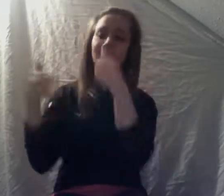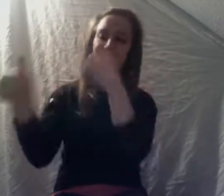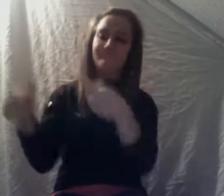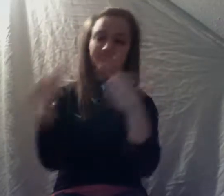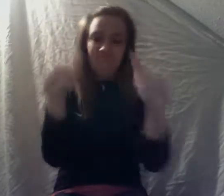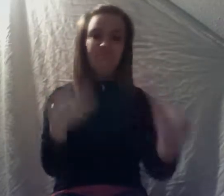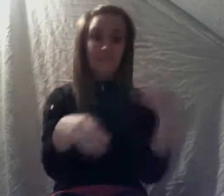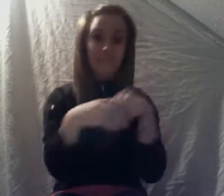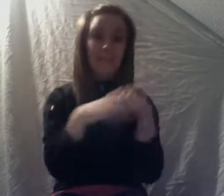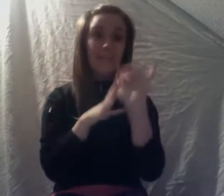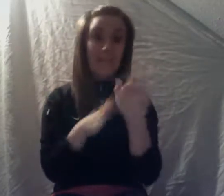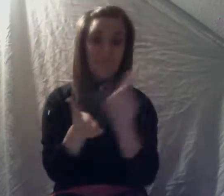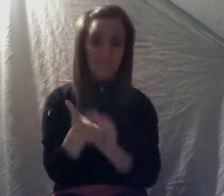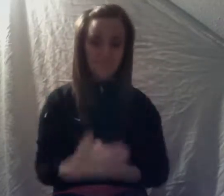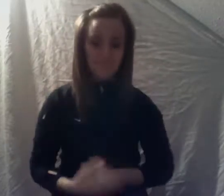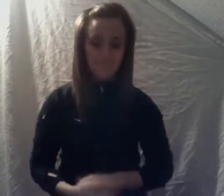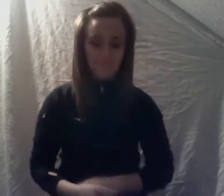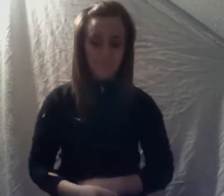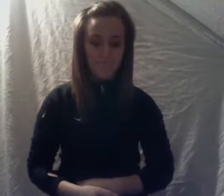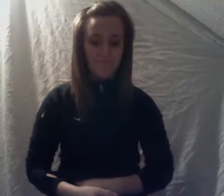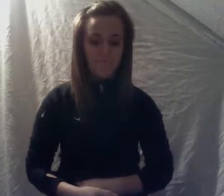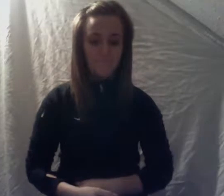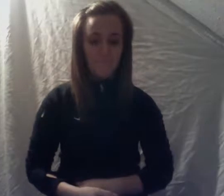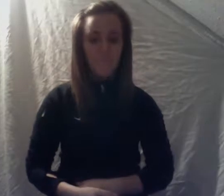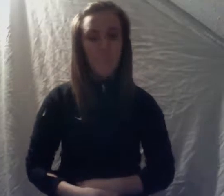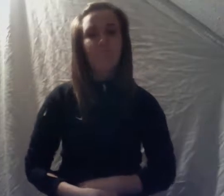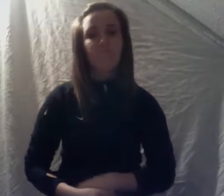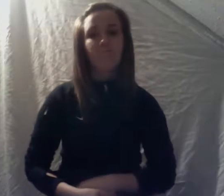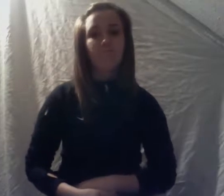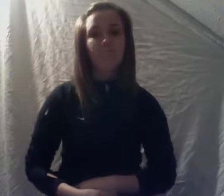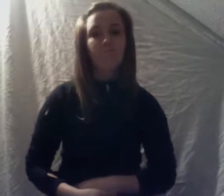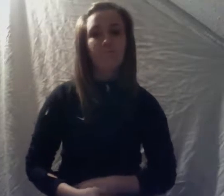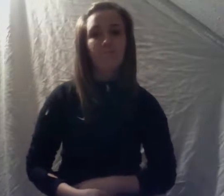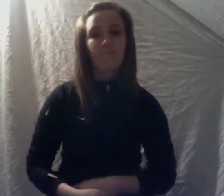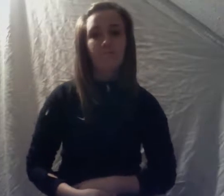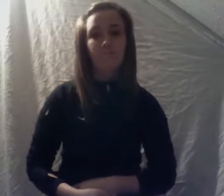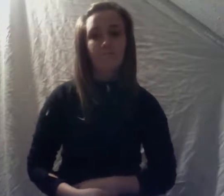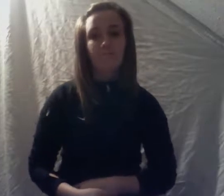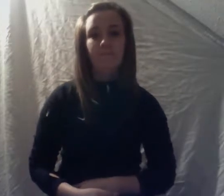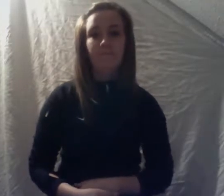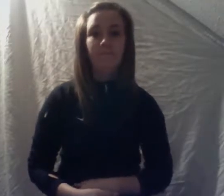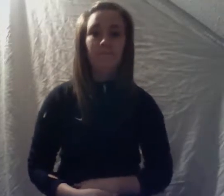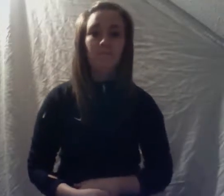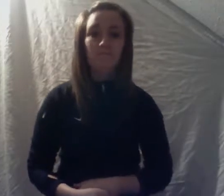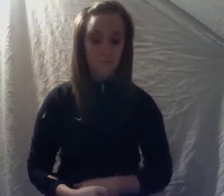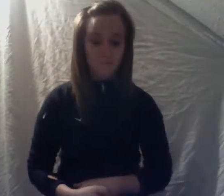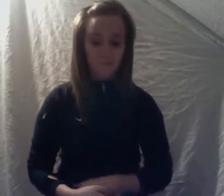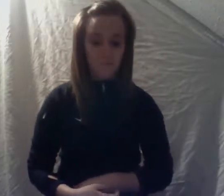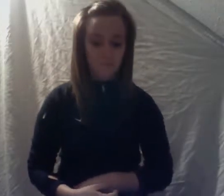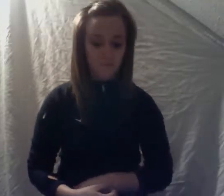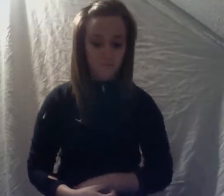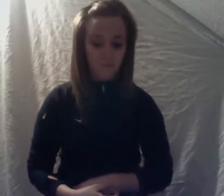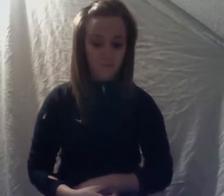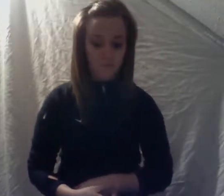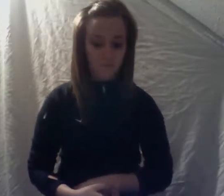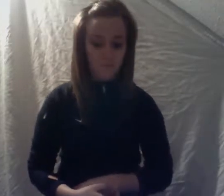After that is done, these rough pages are sent to the printer to be printed in mass publication to be